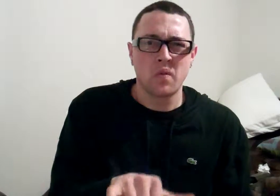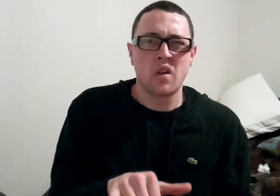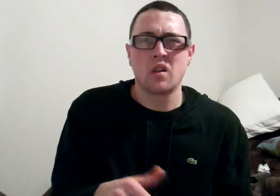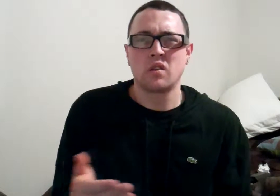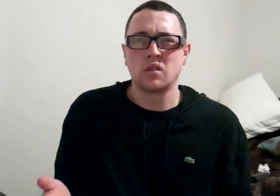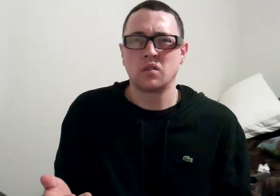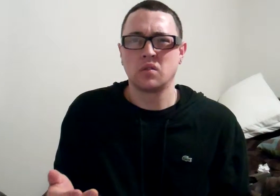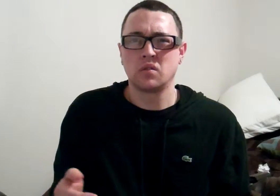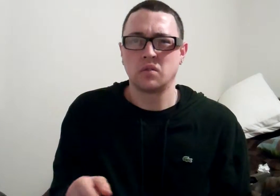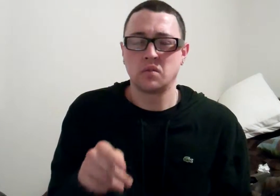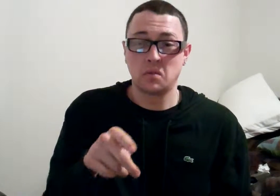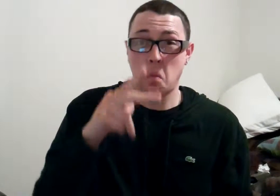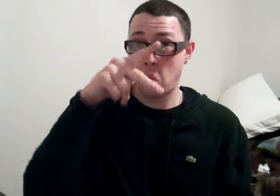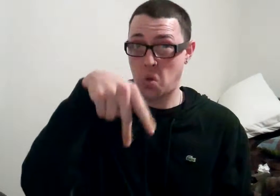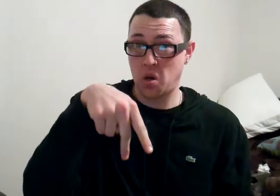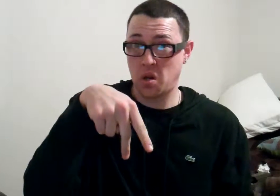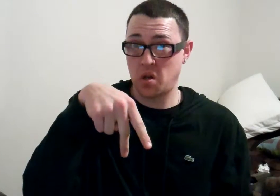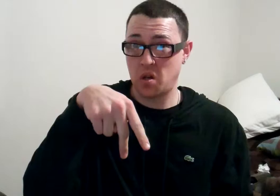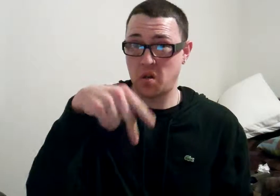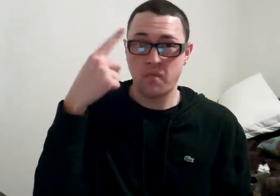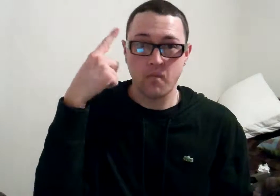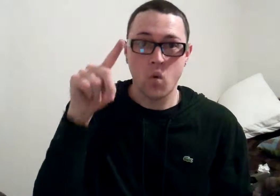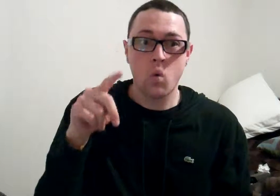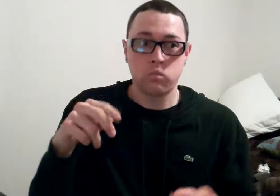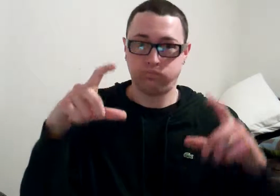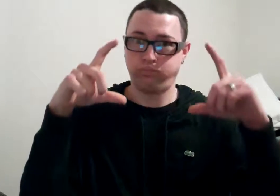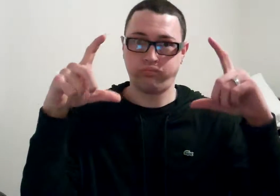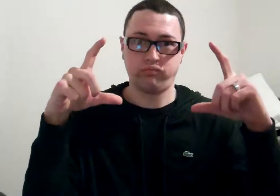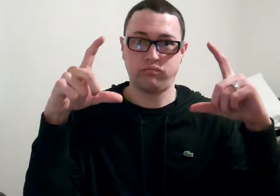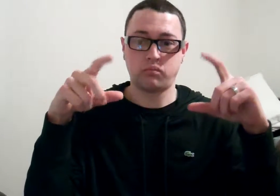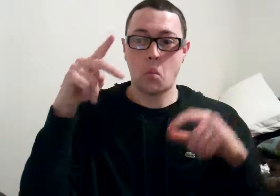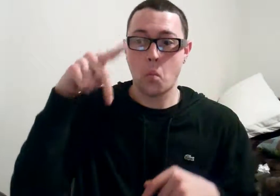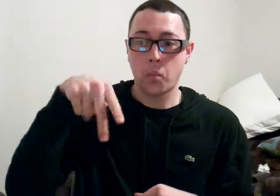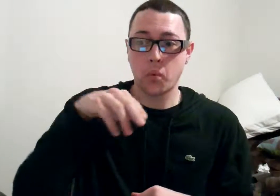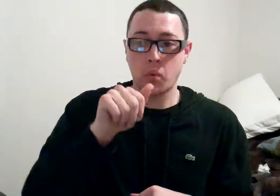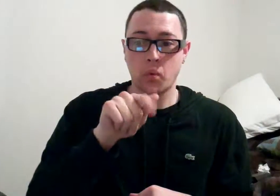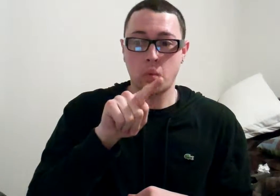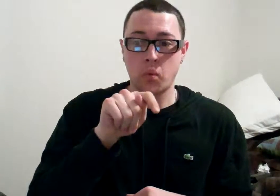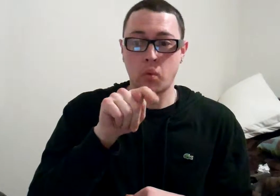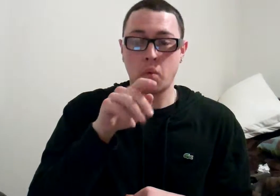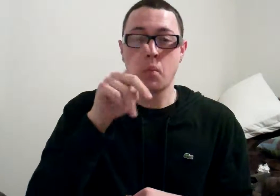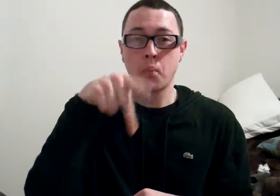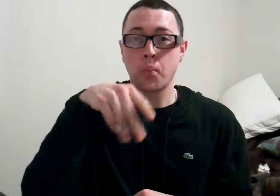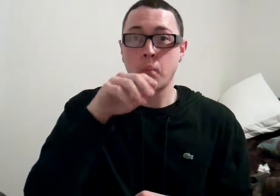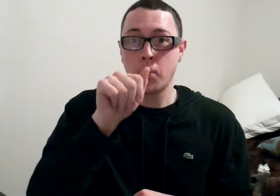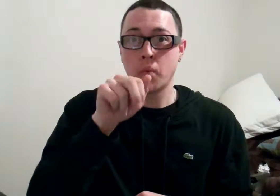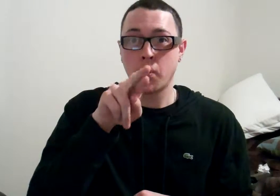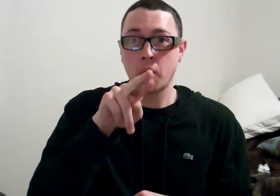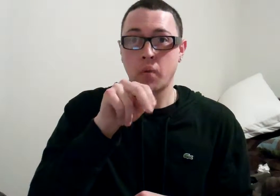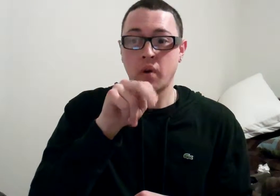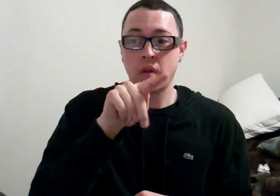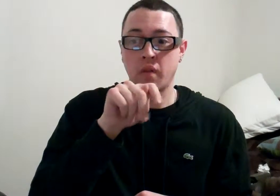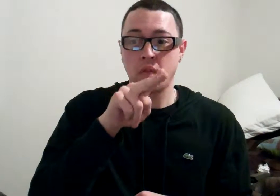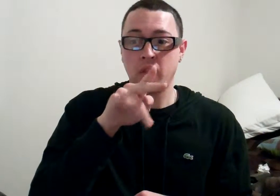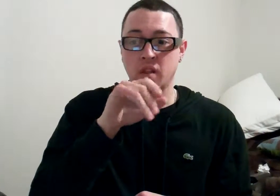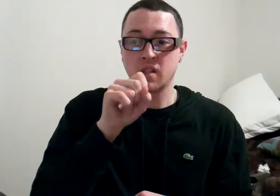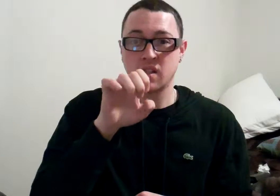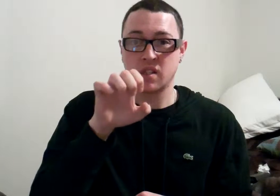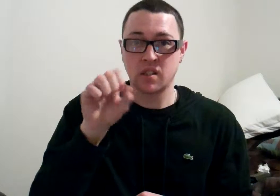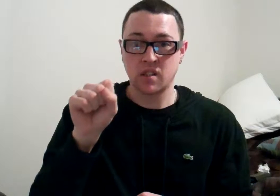P for parentheses, E for exponent, M to